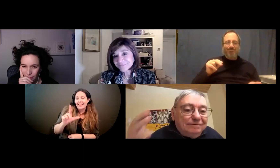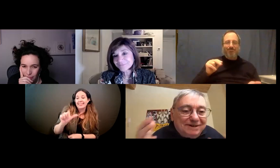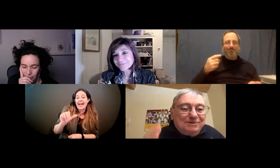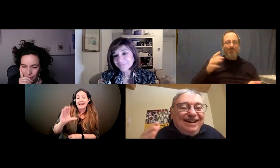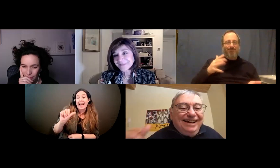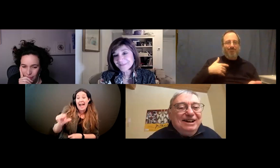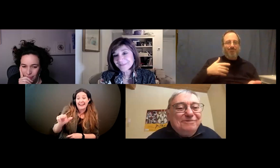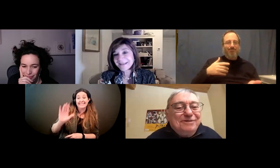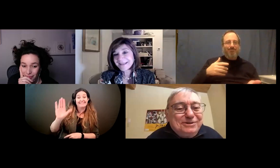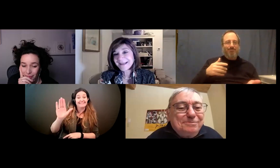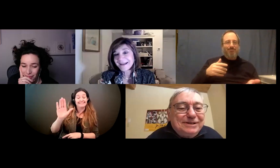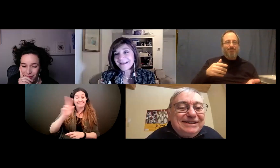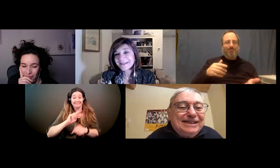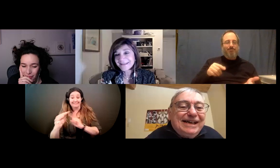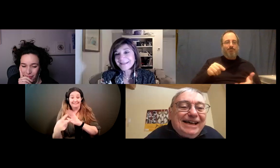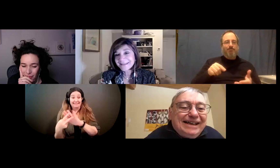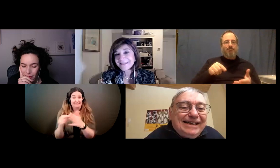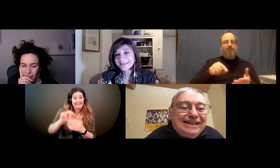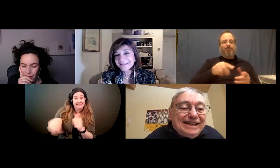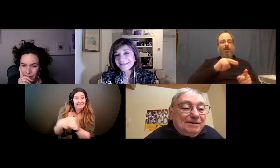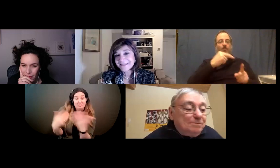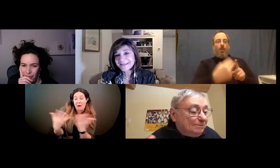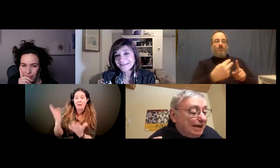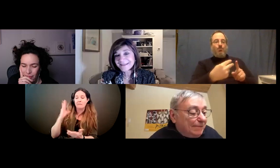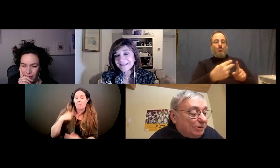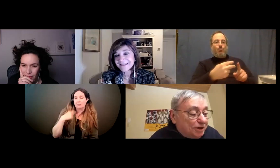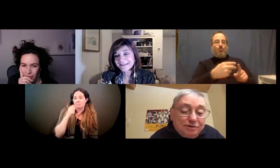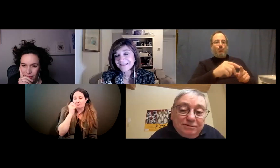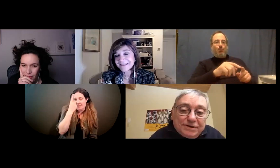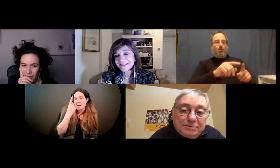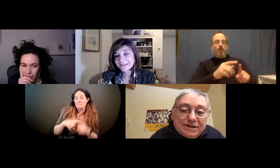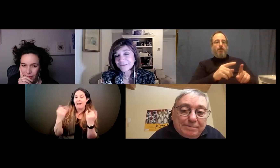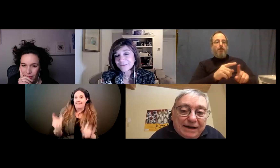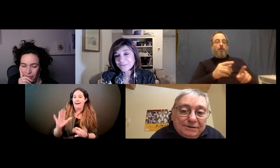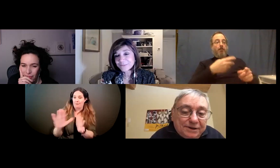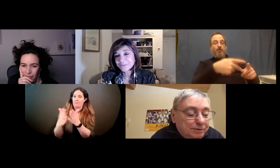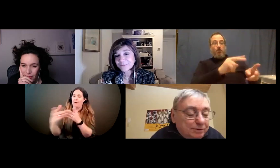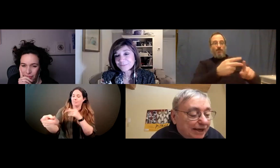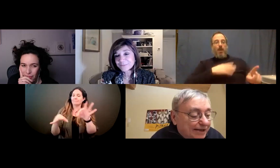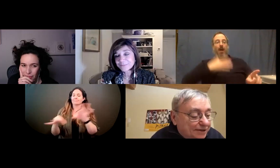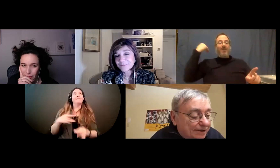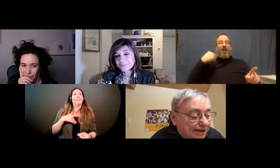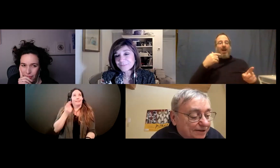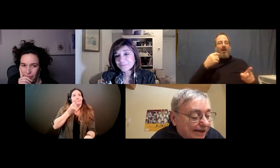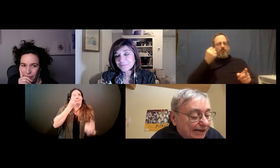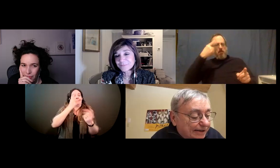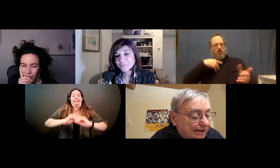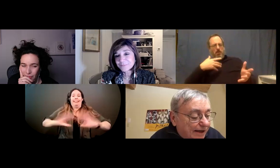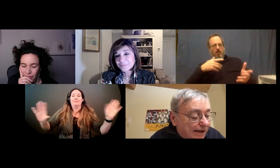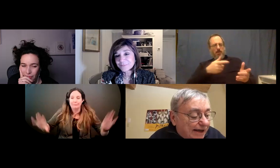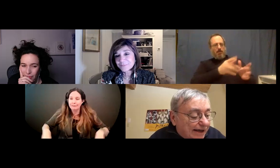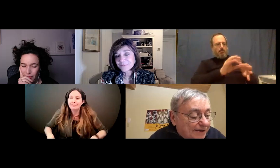now with your book. But my question was about, you know, it's a